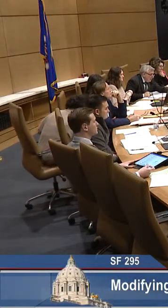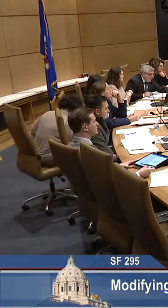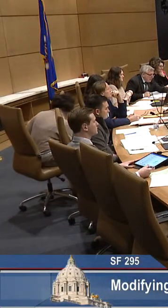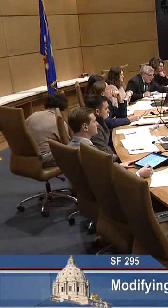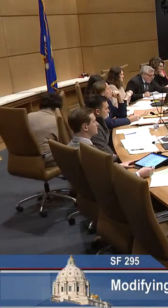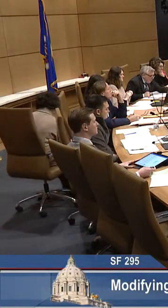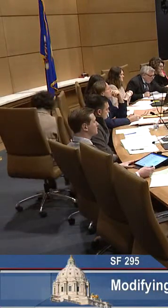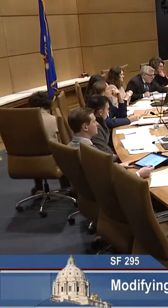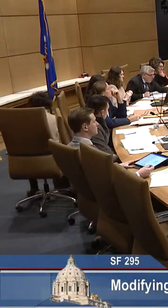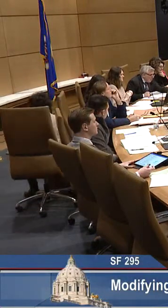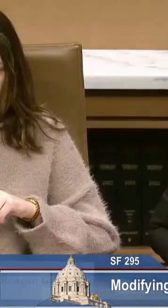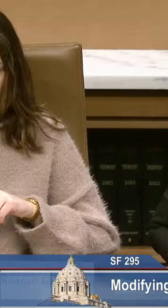Nick Zapko, welcome to the committee.